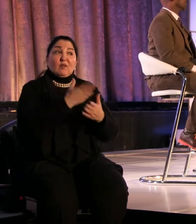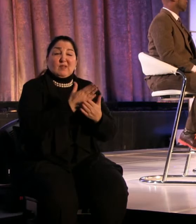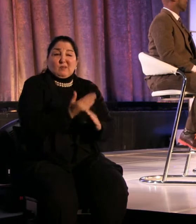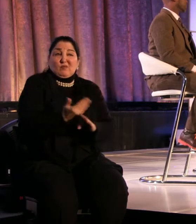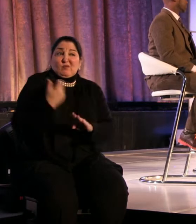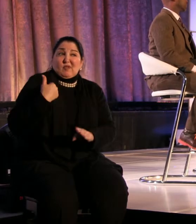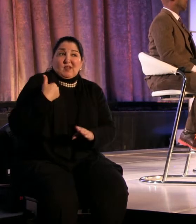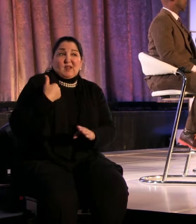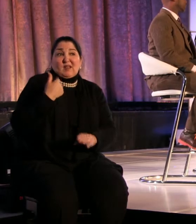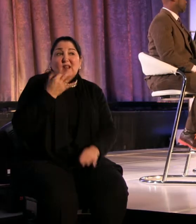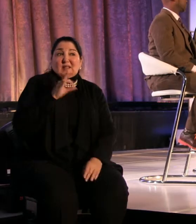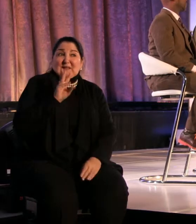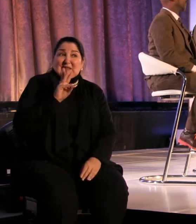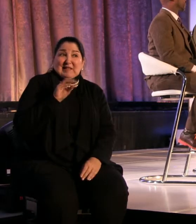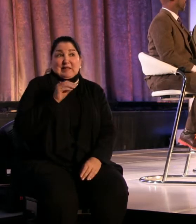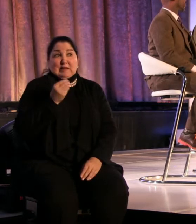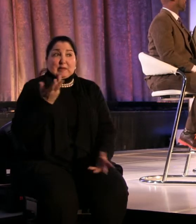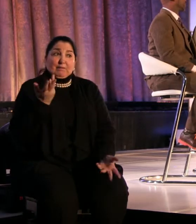pre-1960,